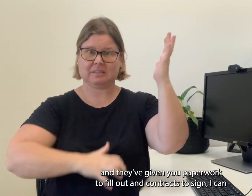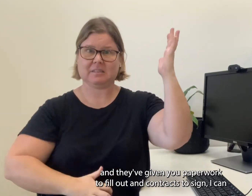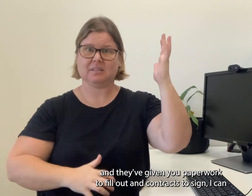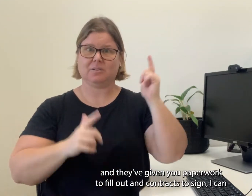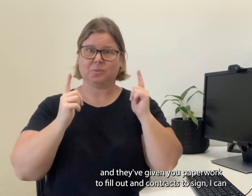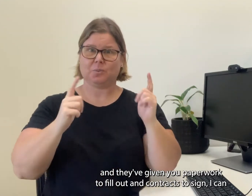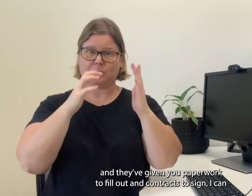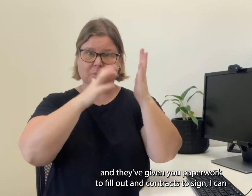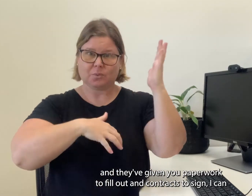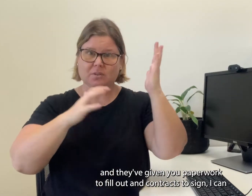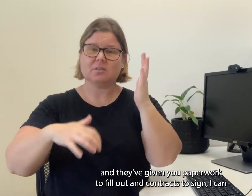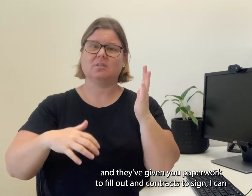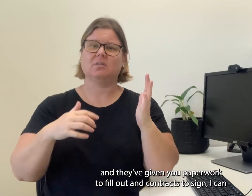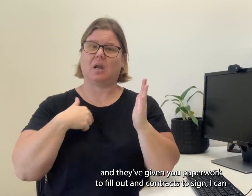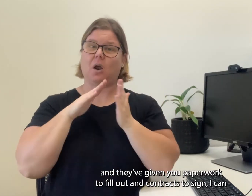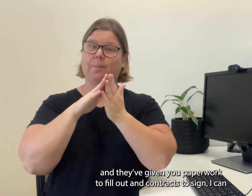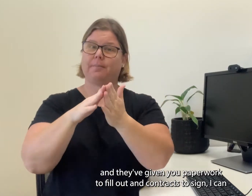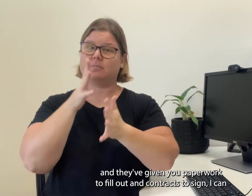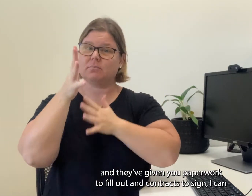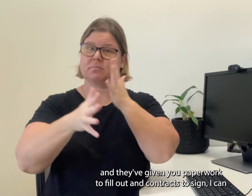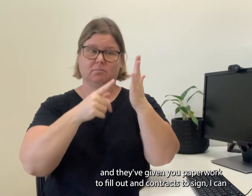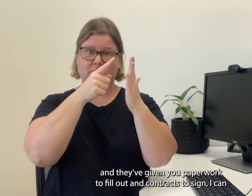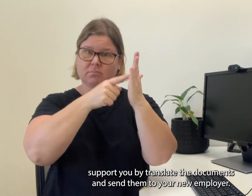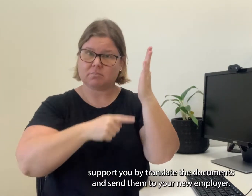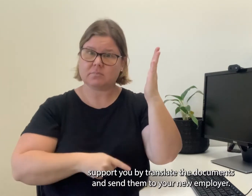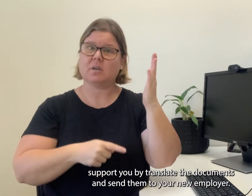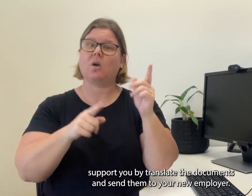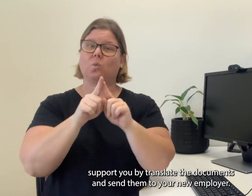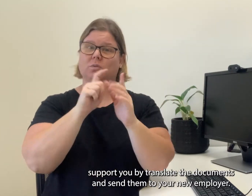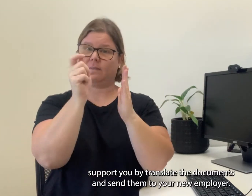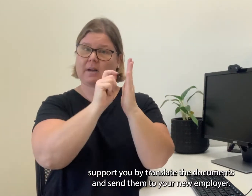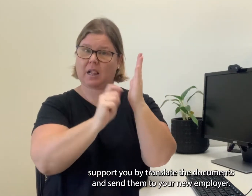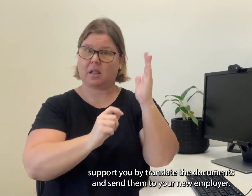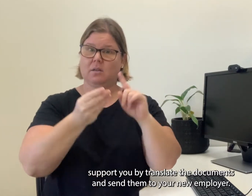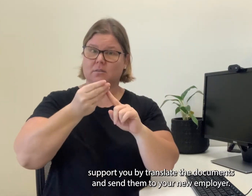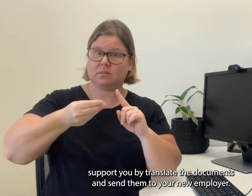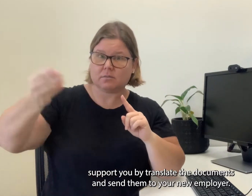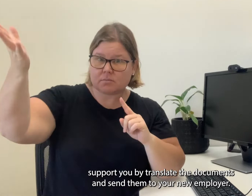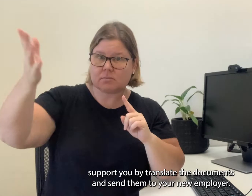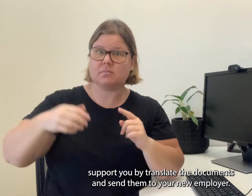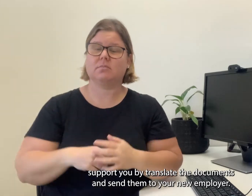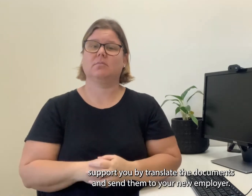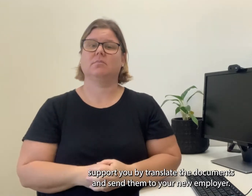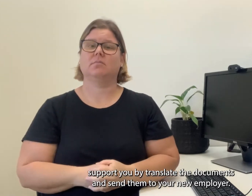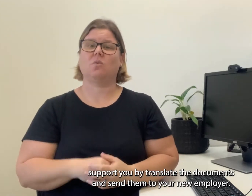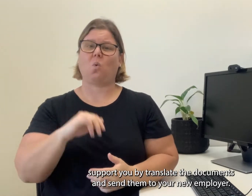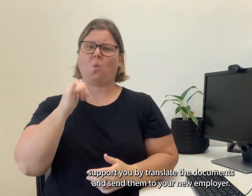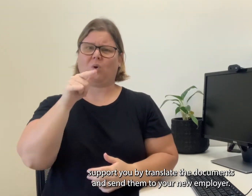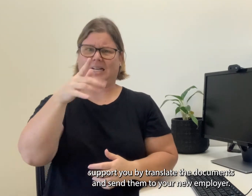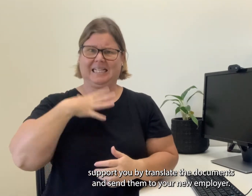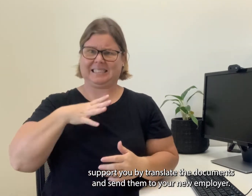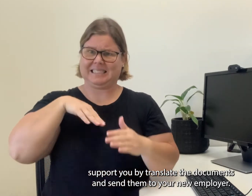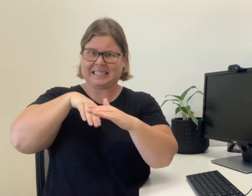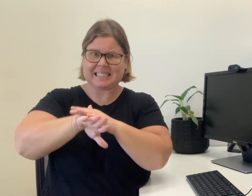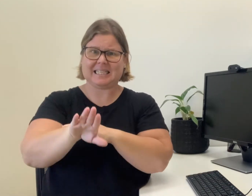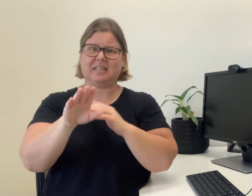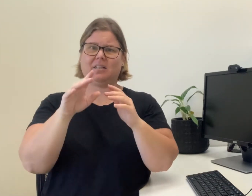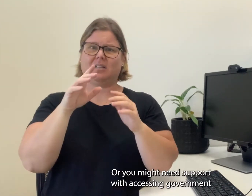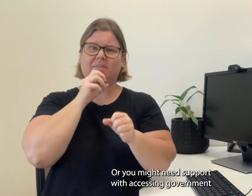out and contracts to sign. I can support you to translate the documents and send them to your new employer. Or